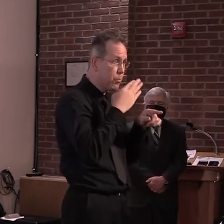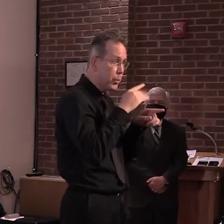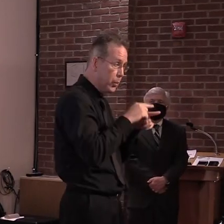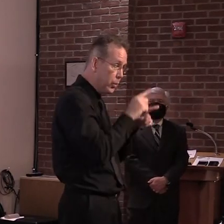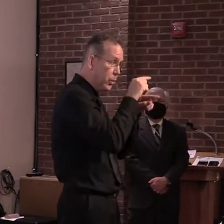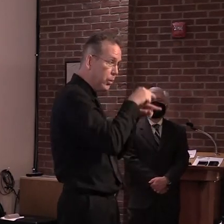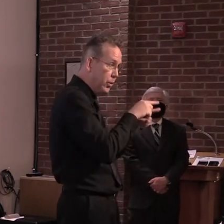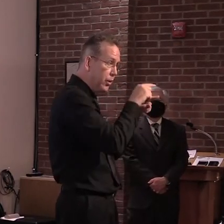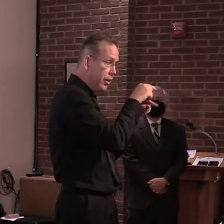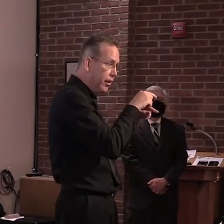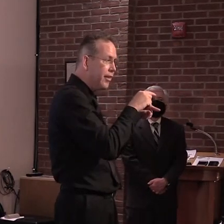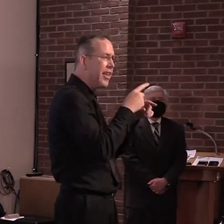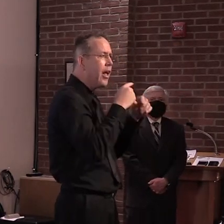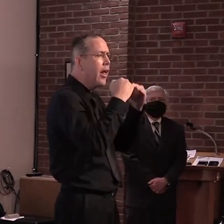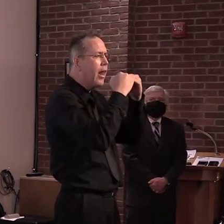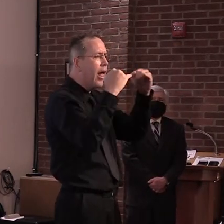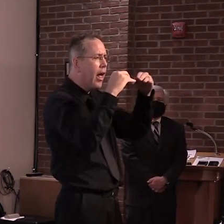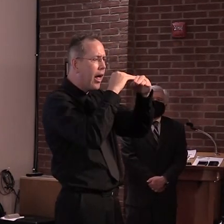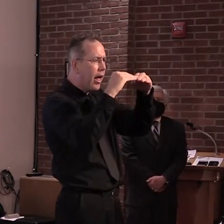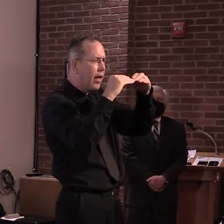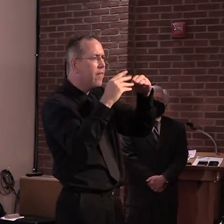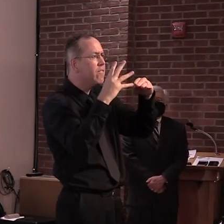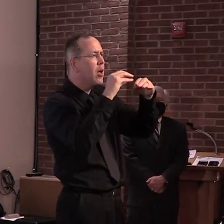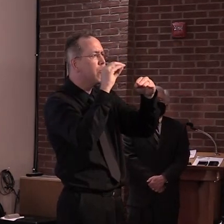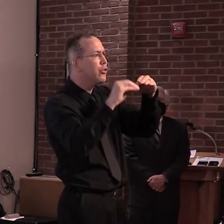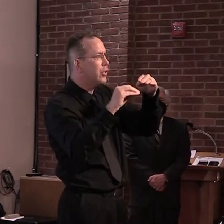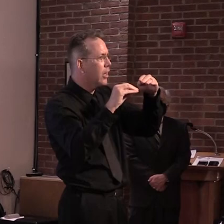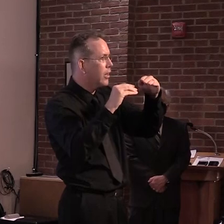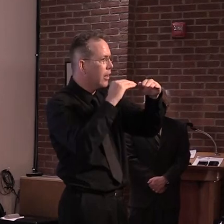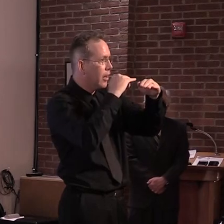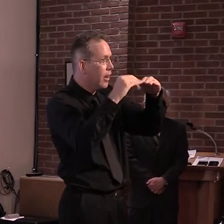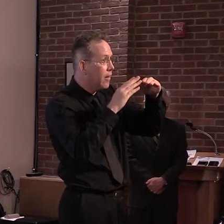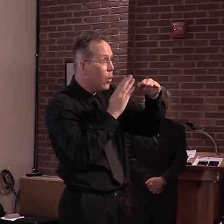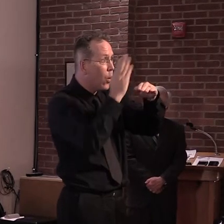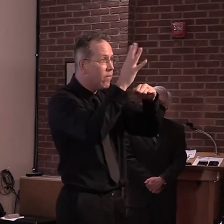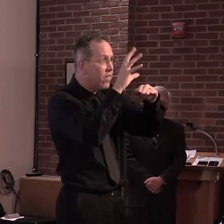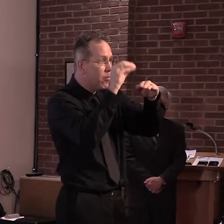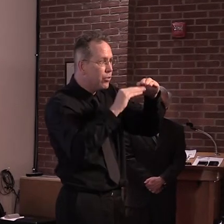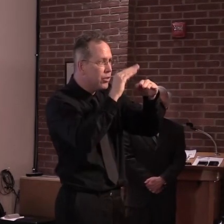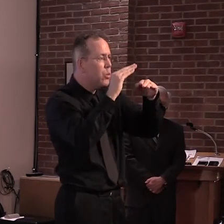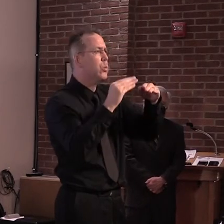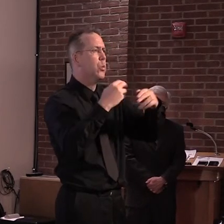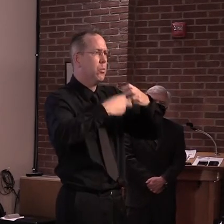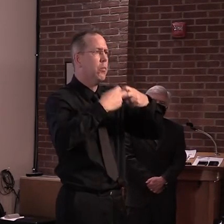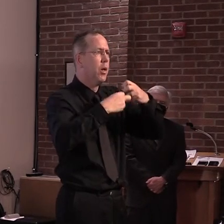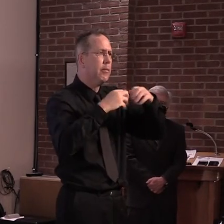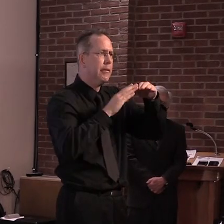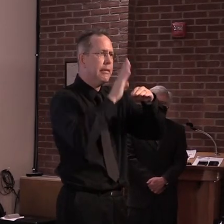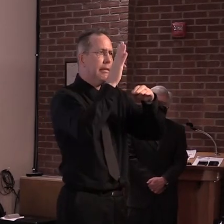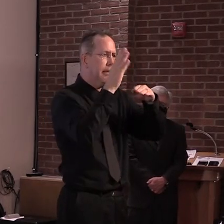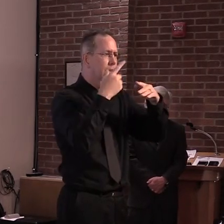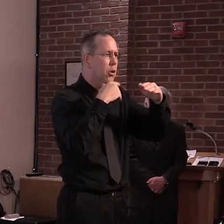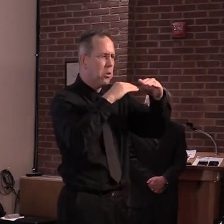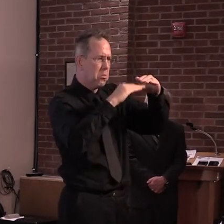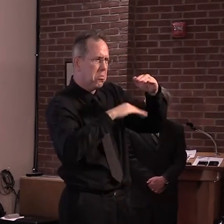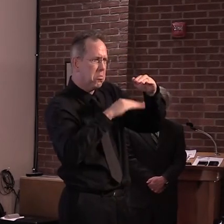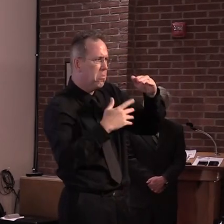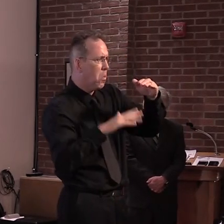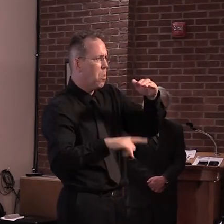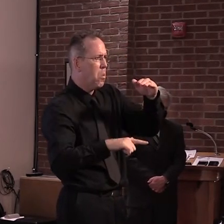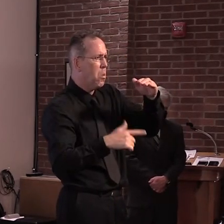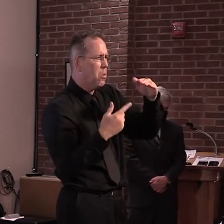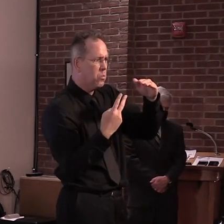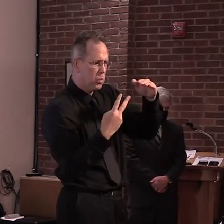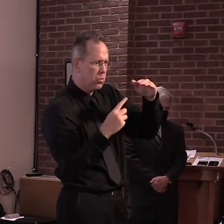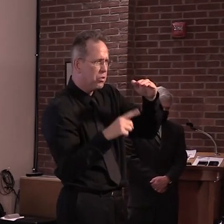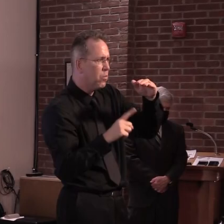below the threshold of 10% that the World Health Organization has provided in terms of guidance as to indicating whether a